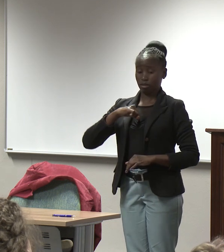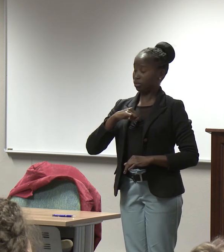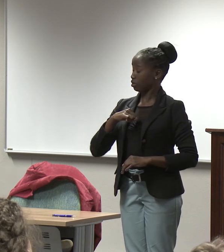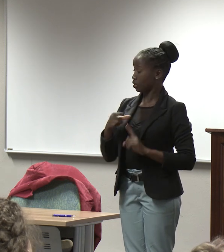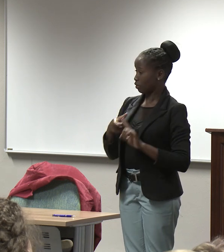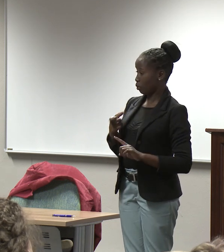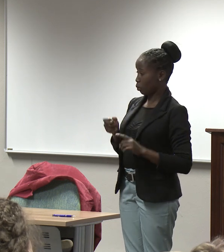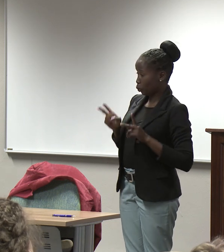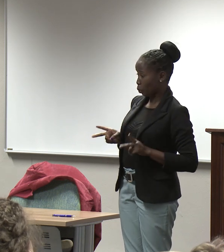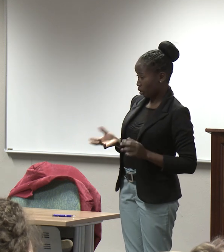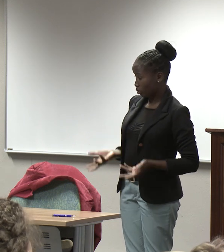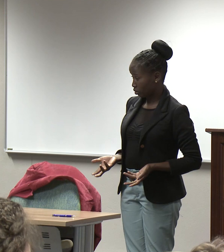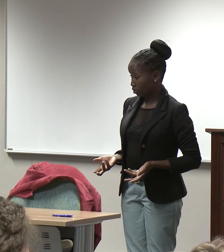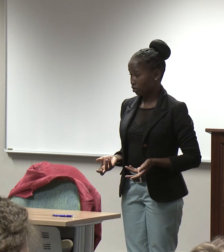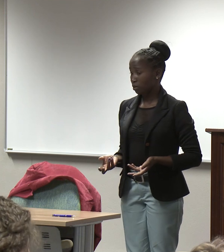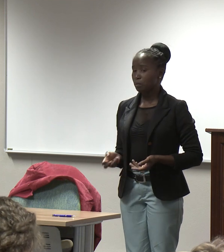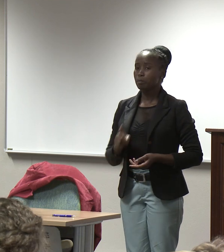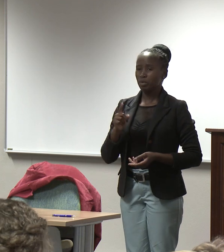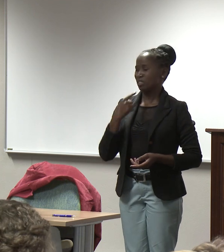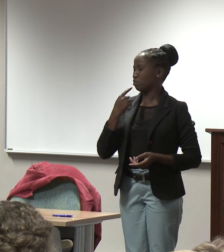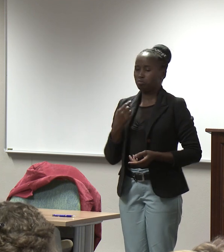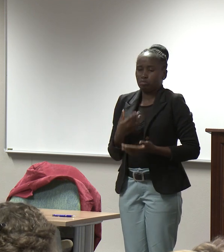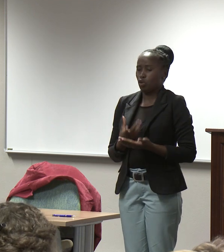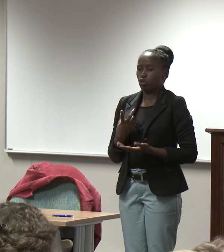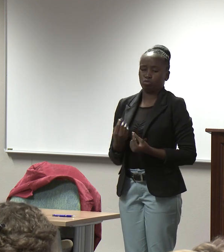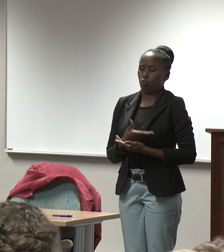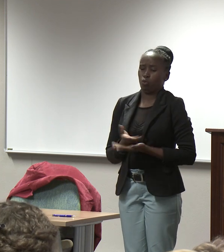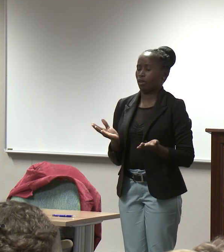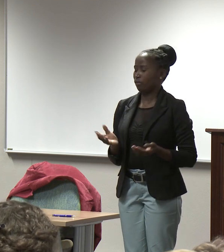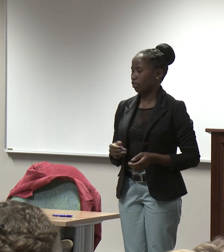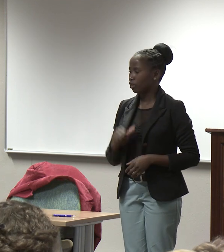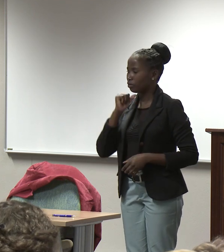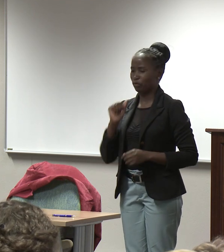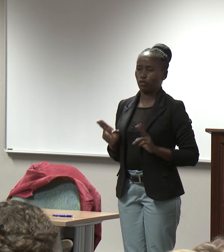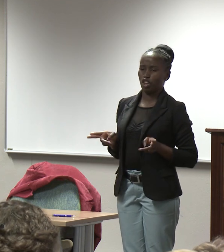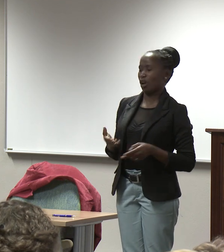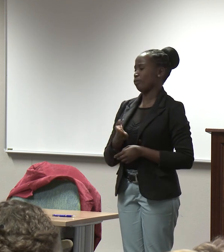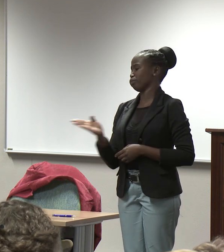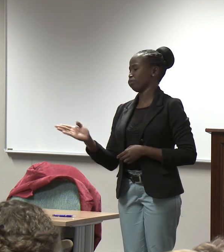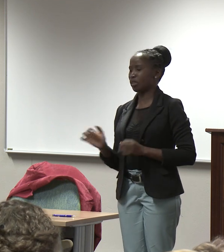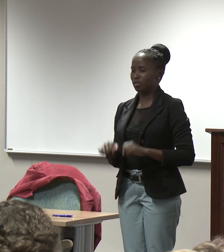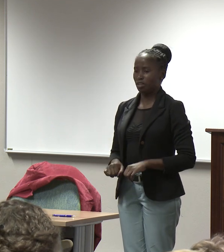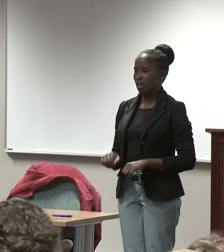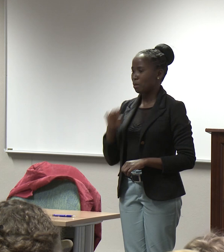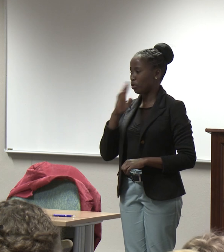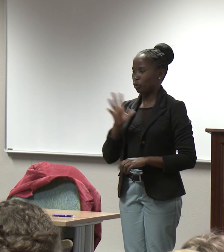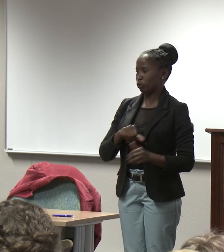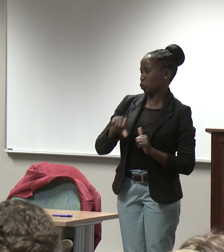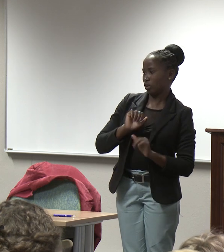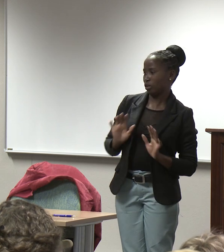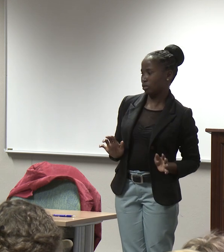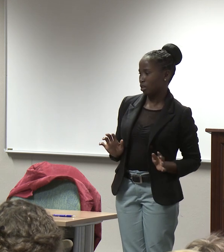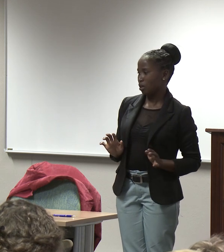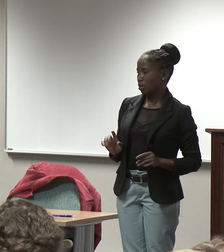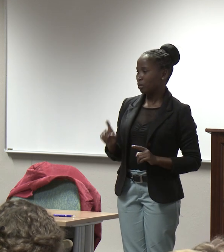divine dignity, and therefore we can do whatever we want with nature. So nature is out there, is not society. So this distinction